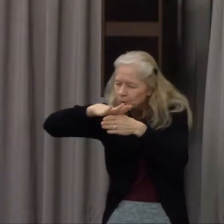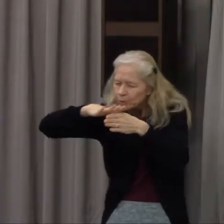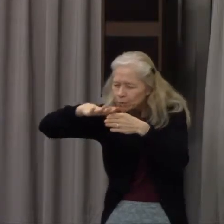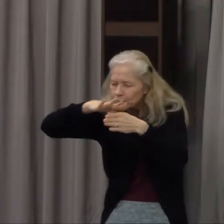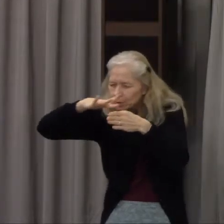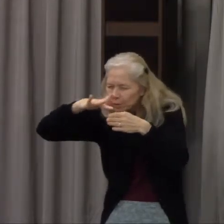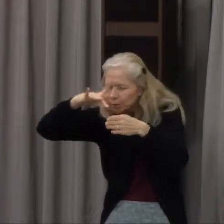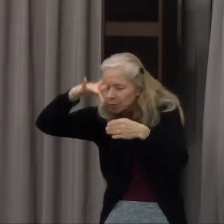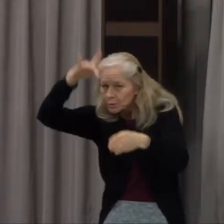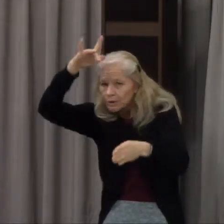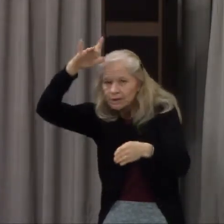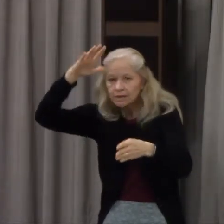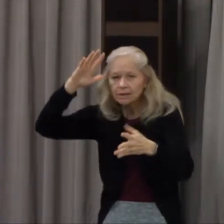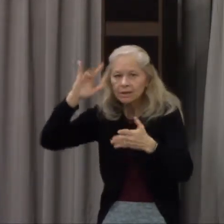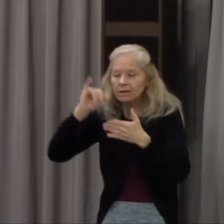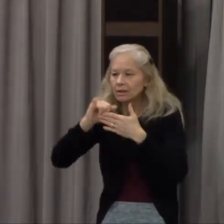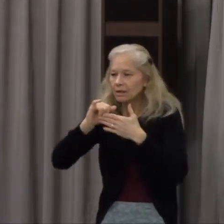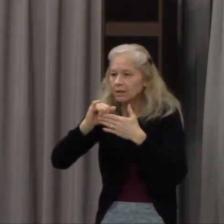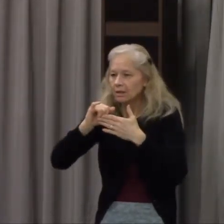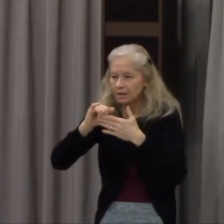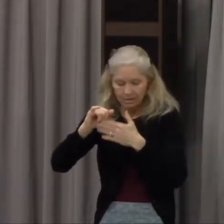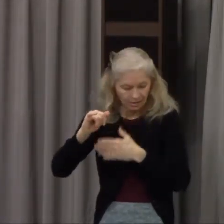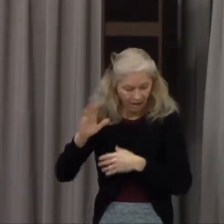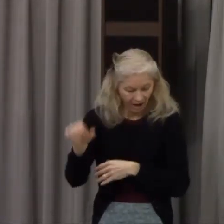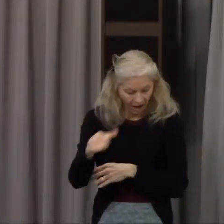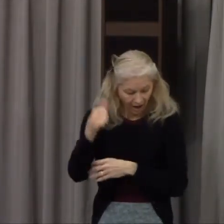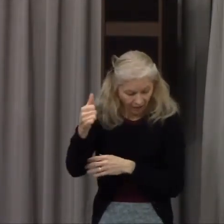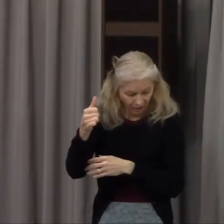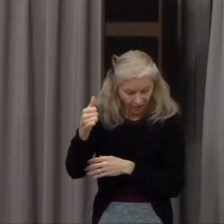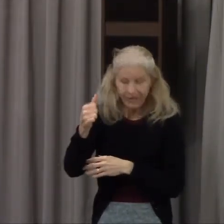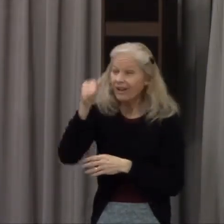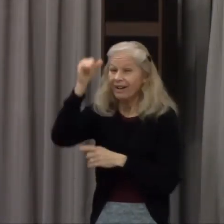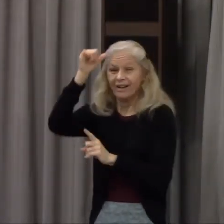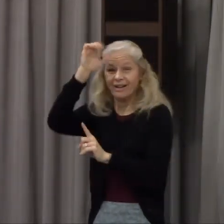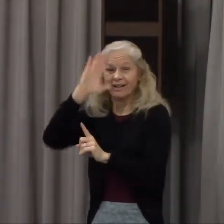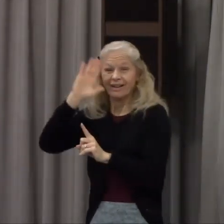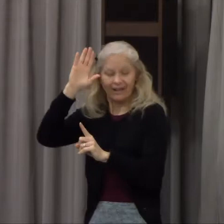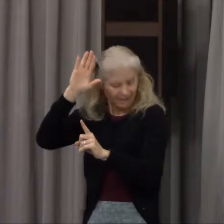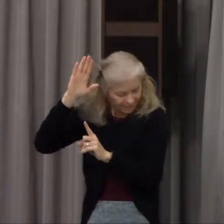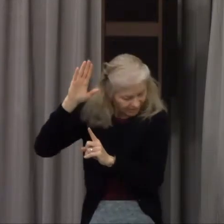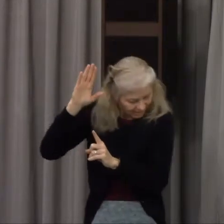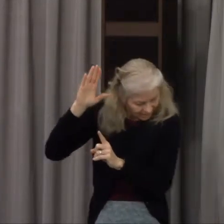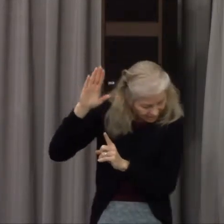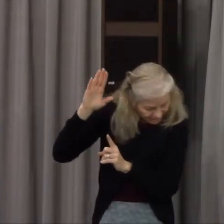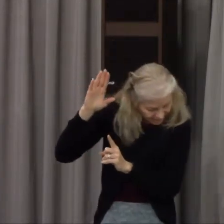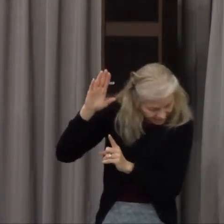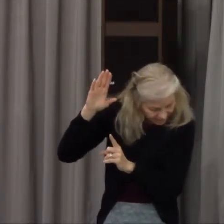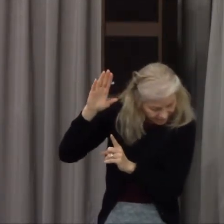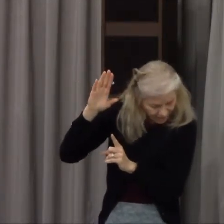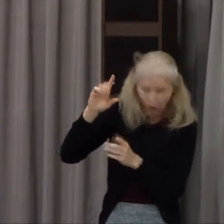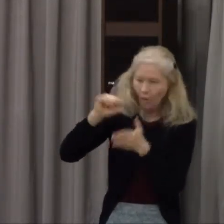it a light thing that thou shouldest be my servant to raise up the tribes of